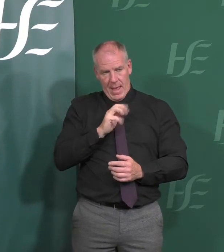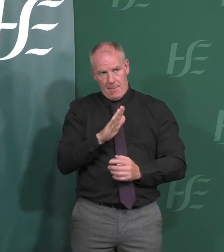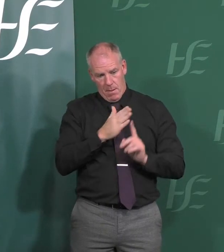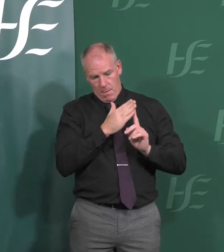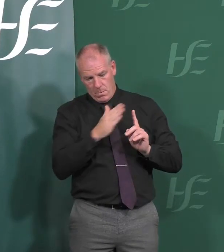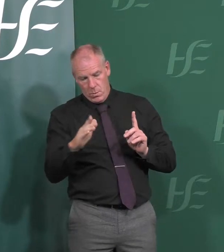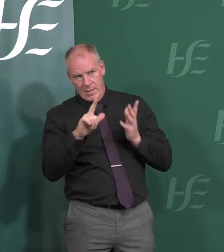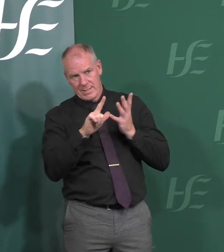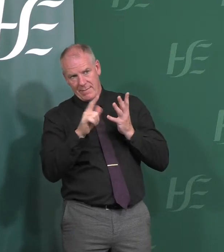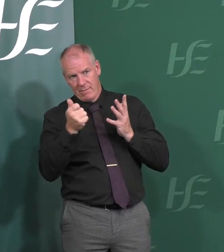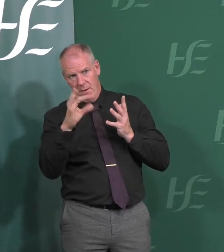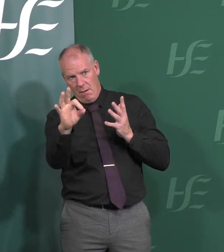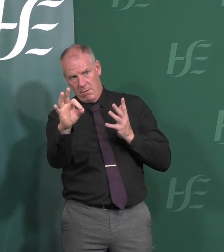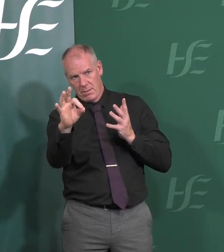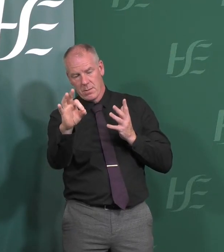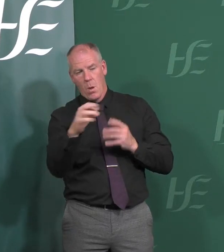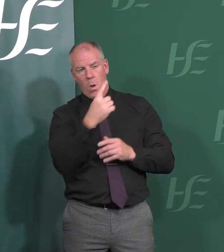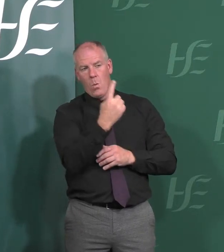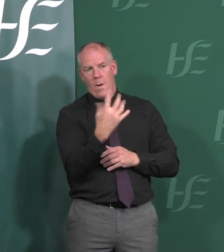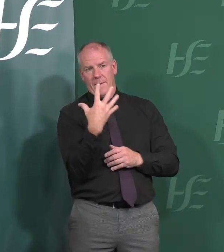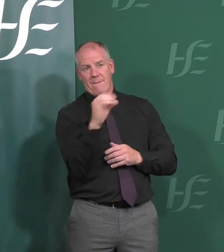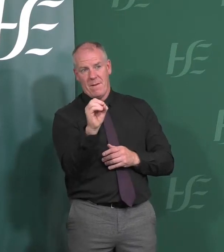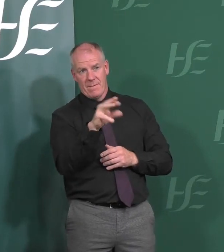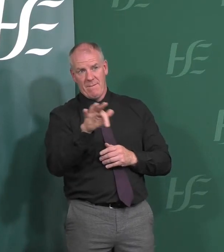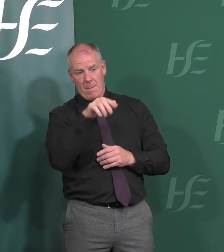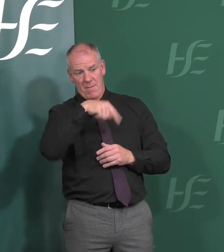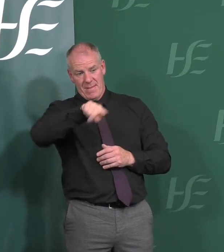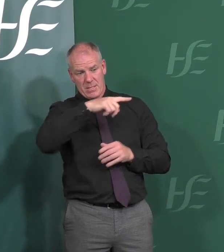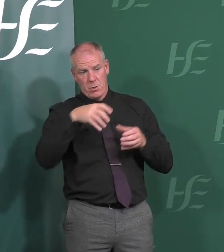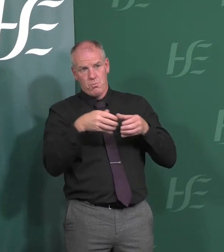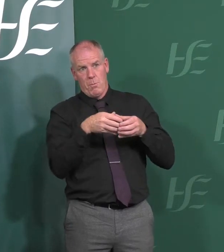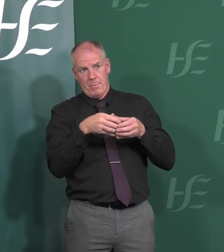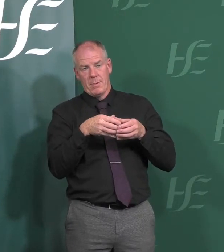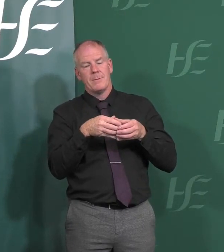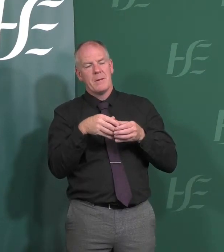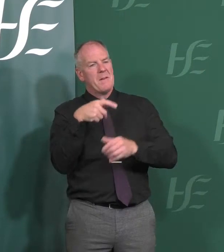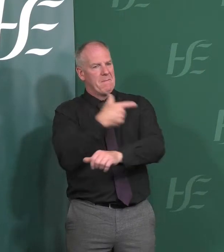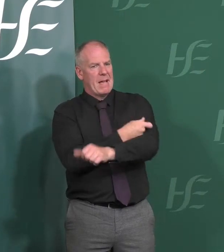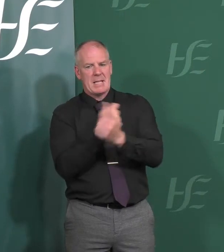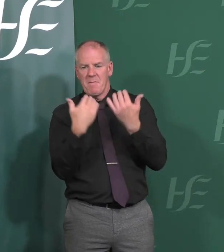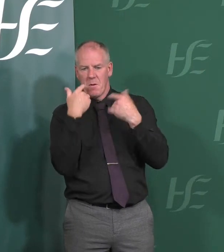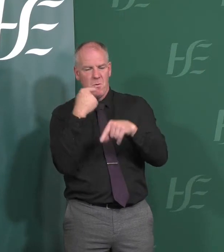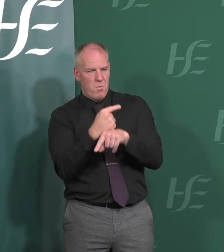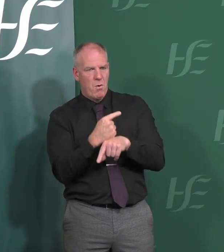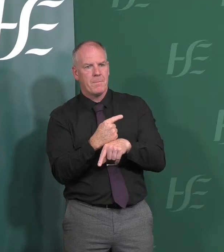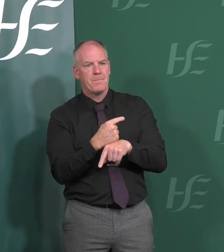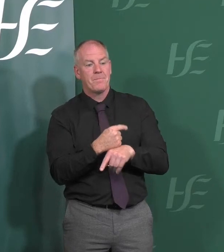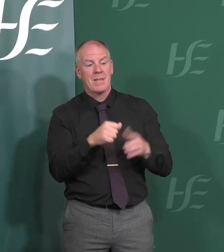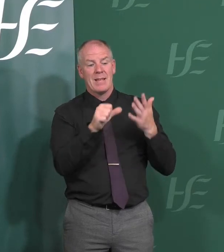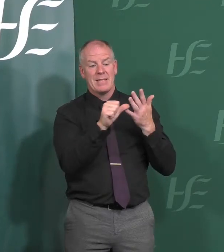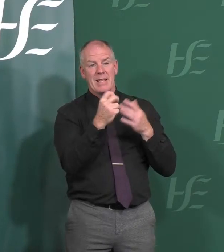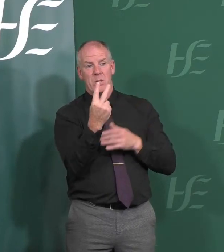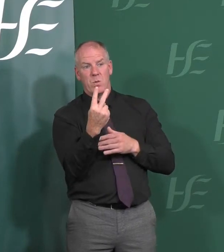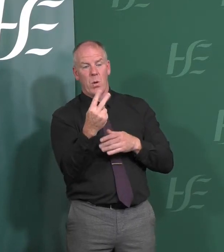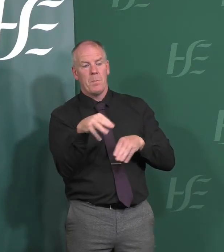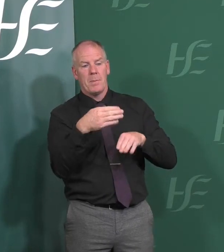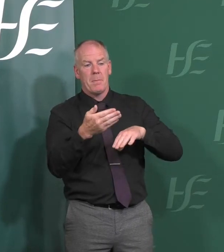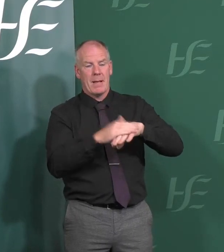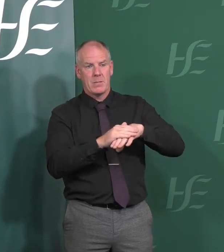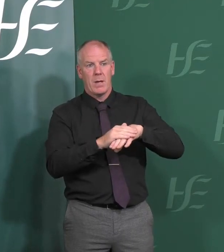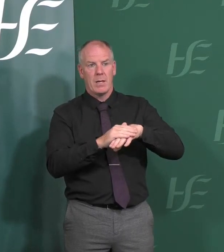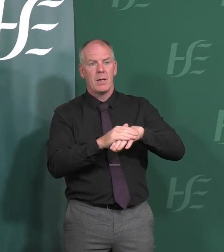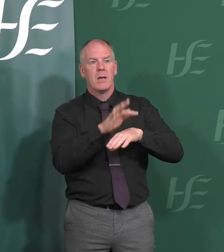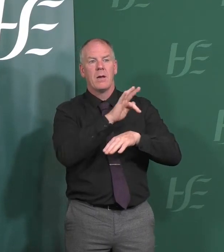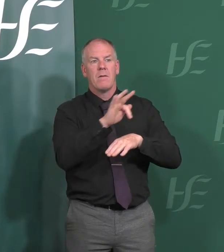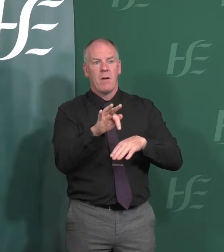the 7th of August. 150 of these deaths we have the vaccination data for. 62 deaths were reported